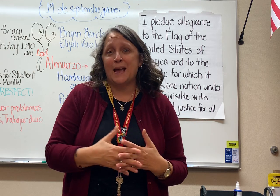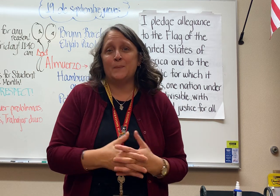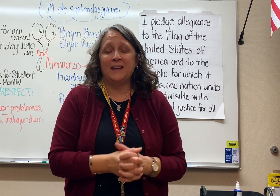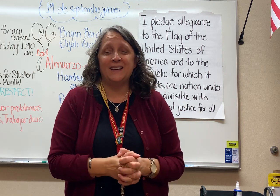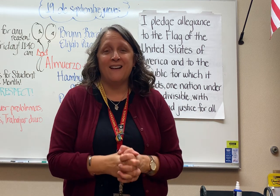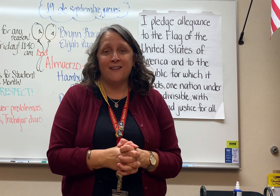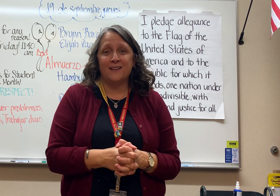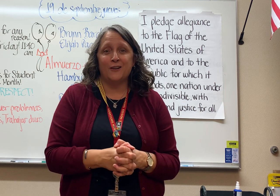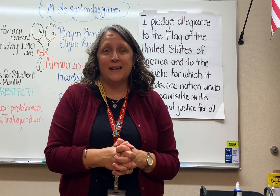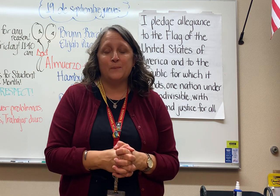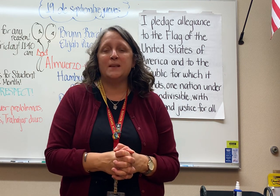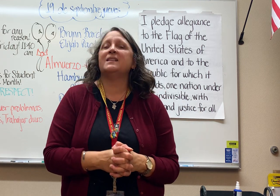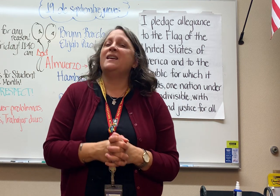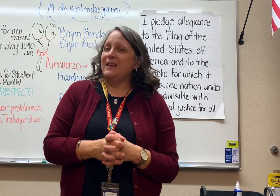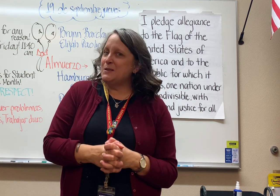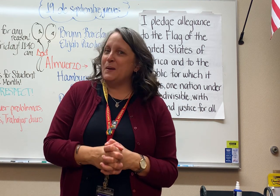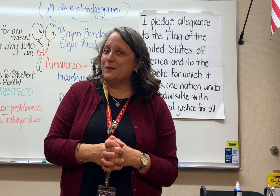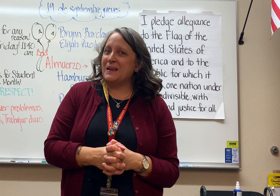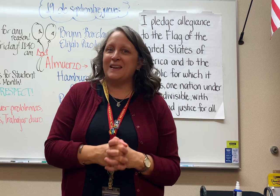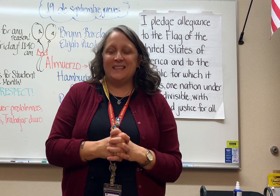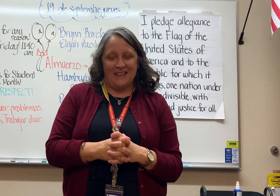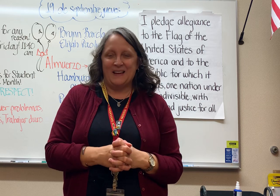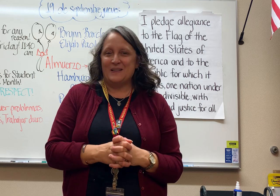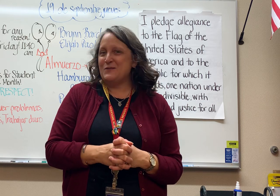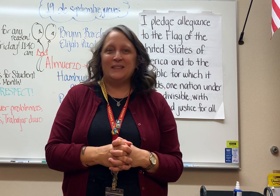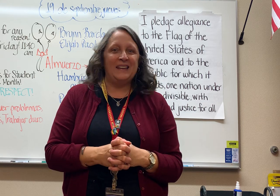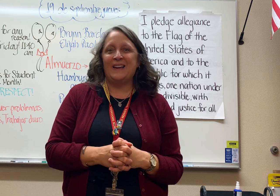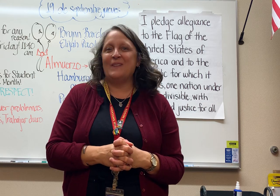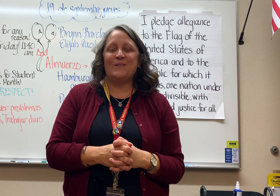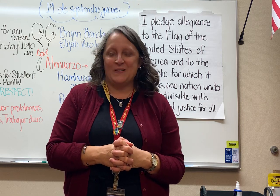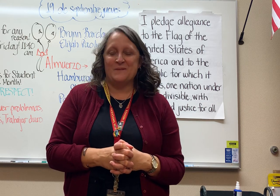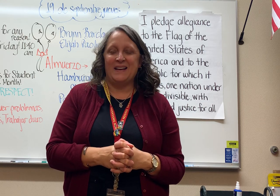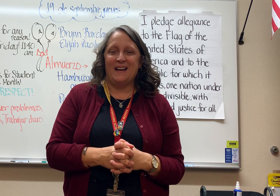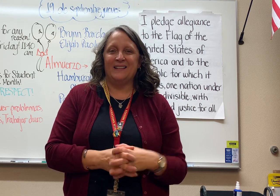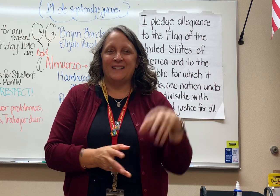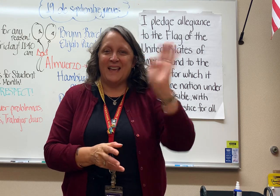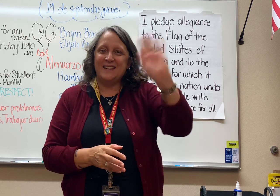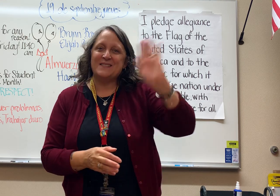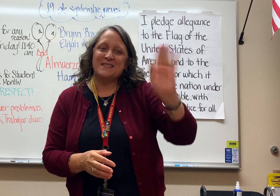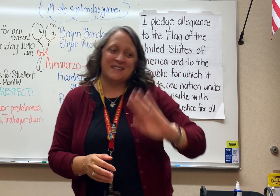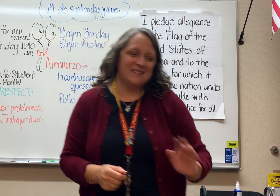happening on our campus. Espero que tengan un día fenomenal. Adios.